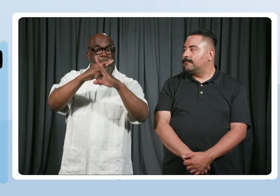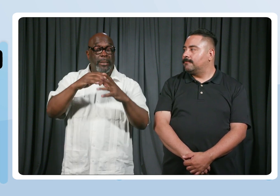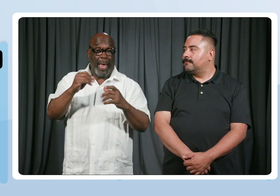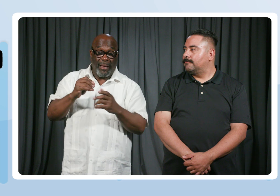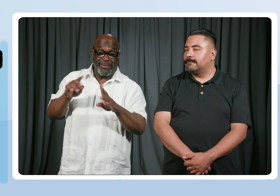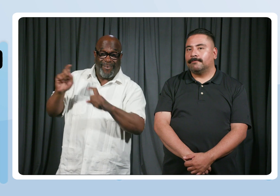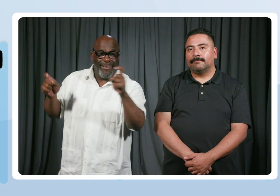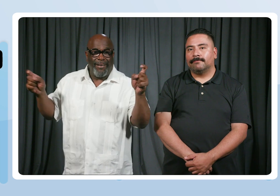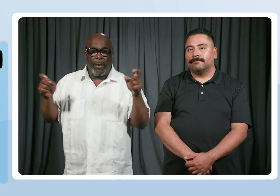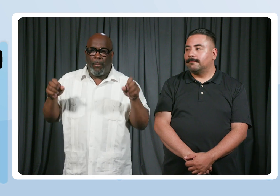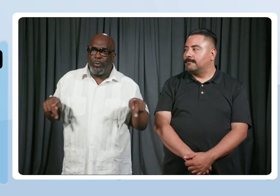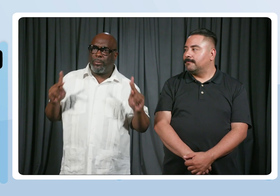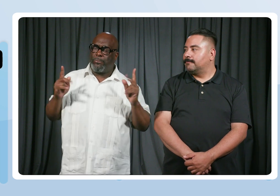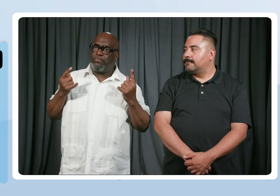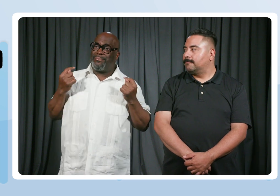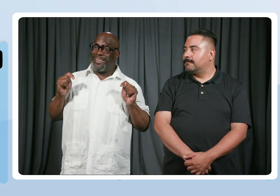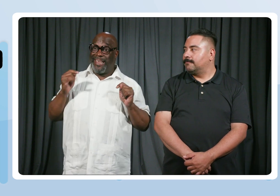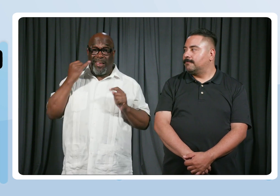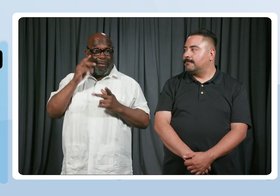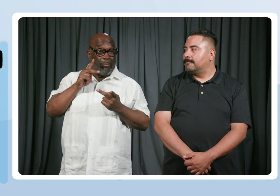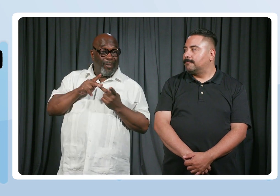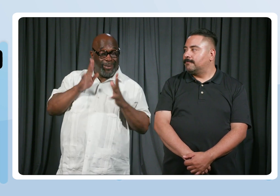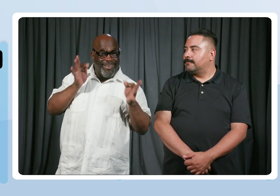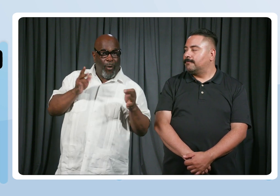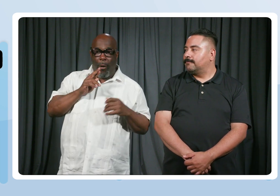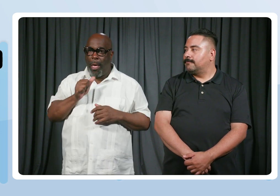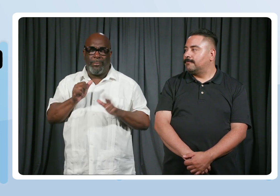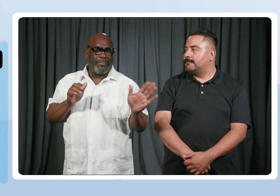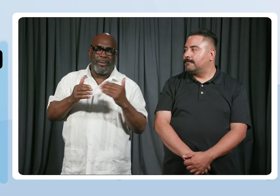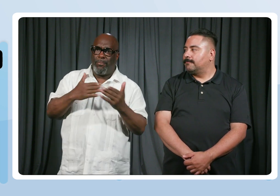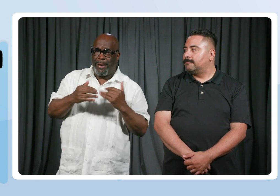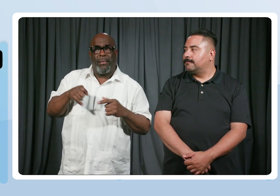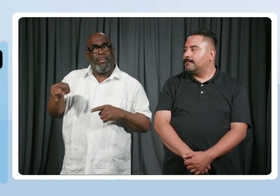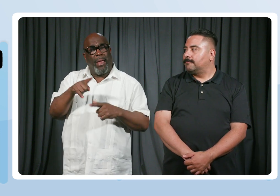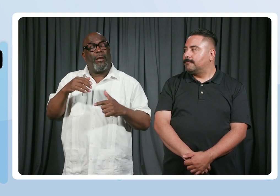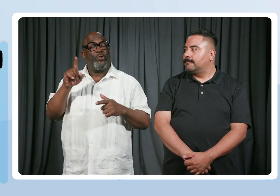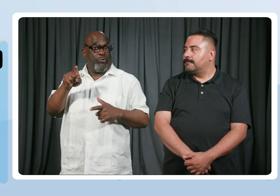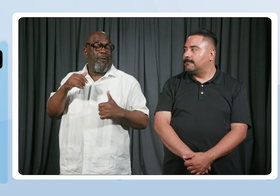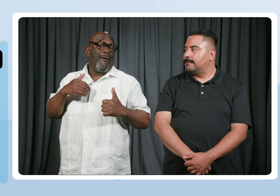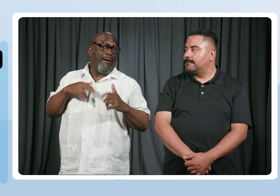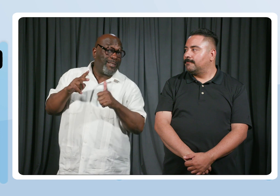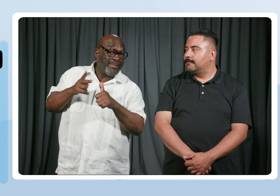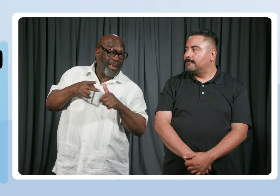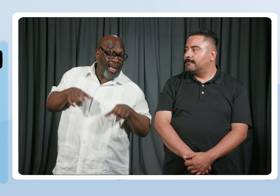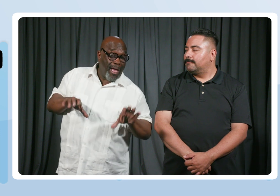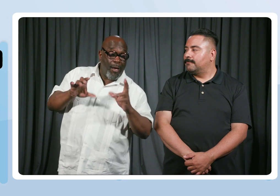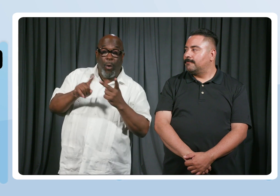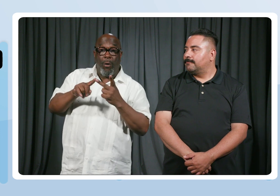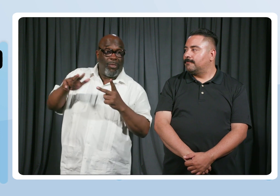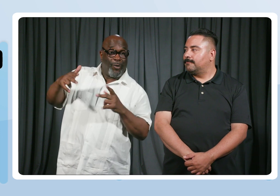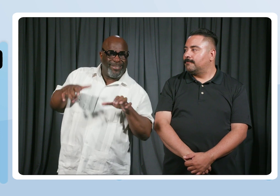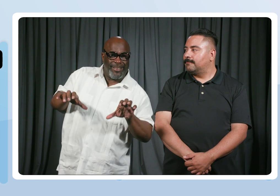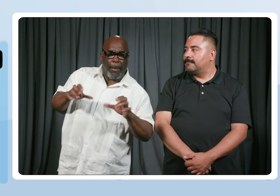they make every perfect choice or not. They deserve a second chance, and maybe a third one. And I think if we can all be honest with our